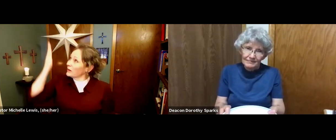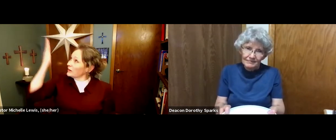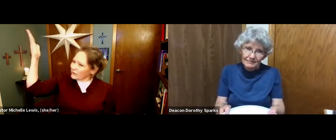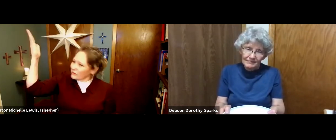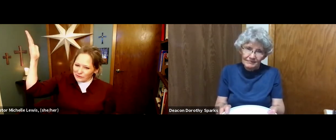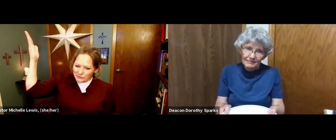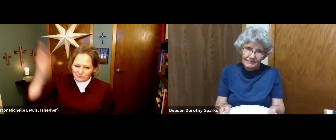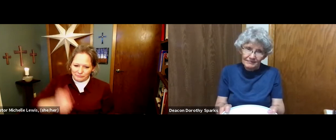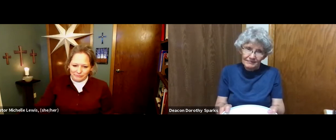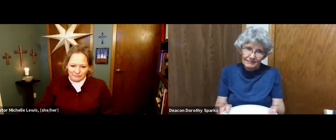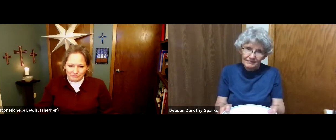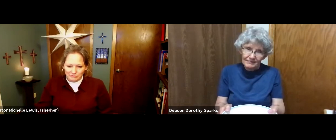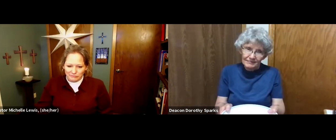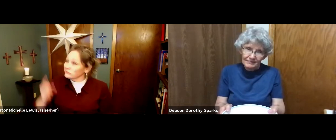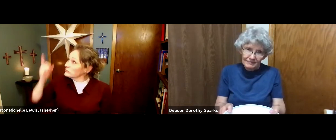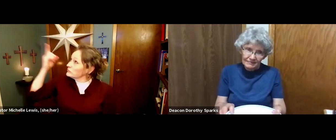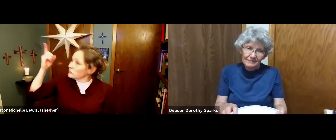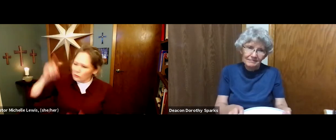one God,